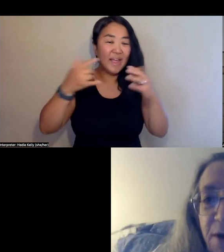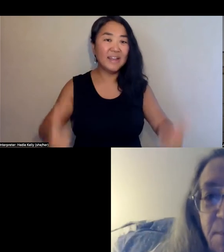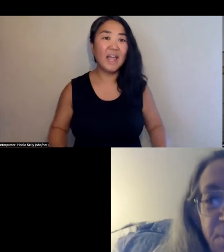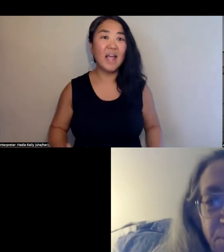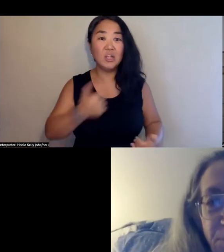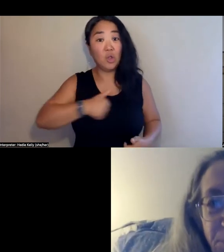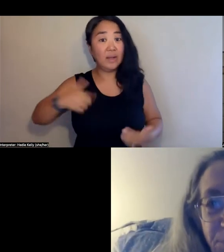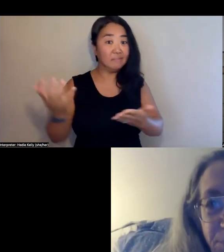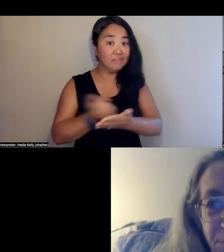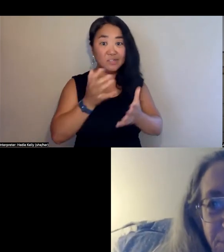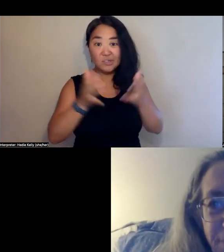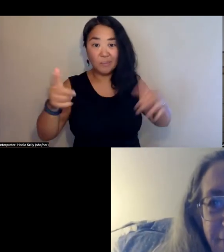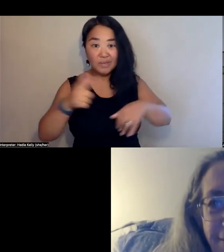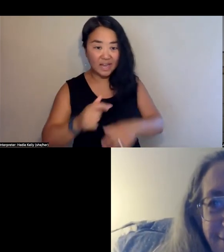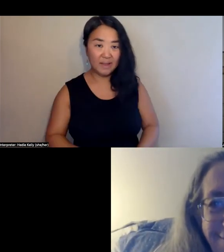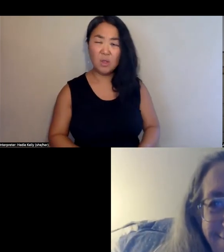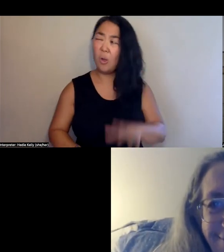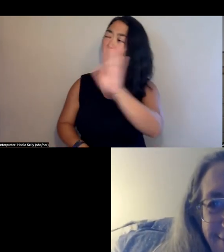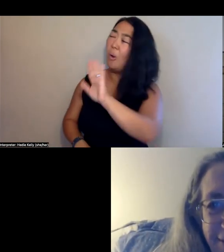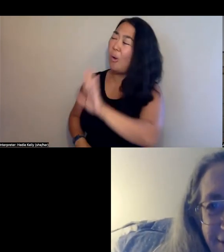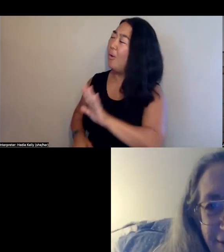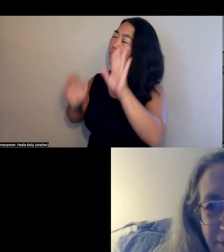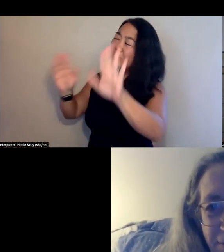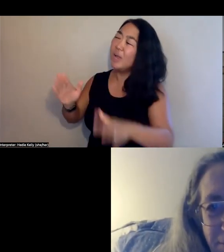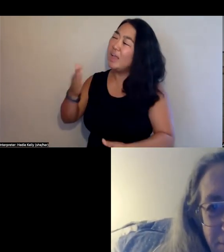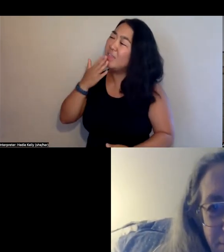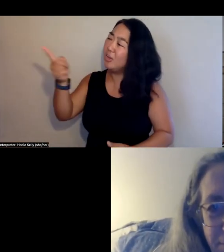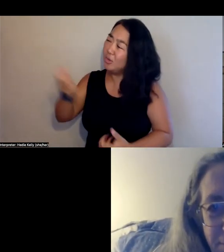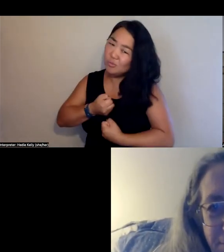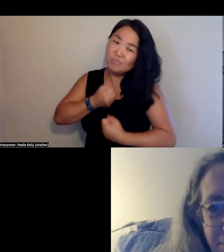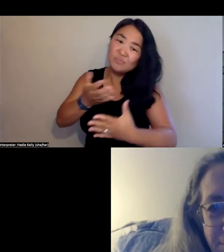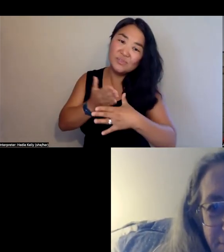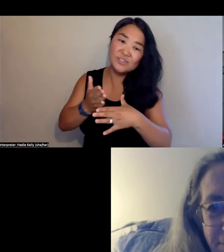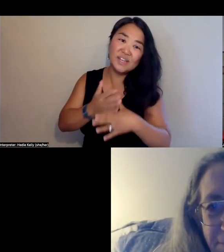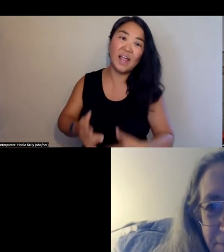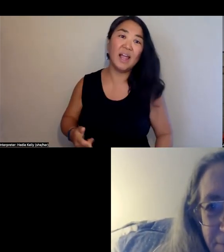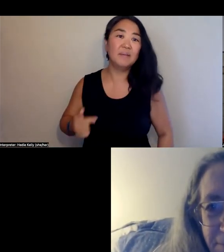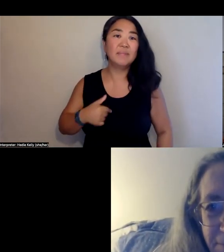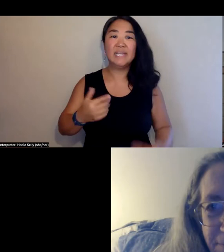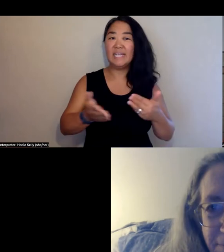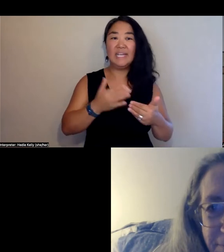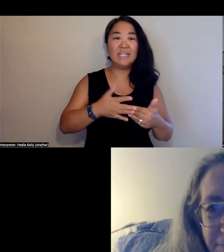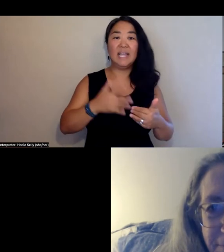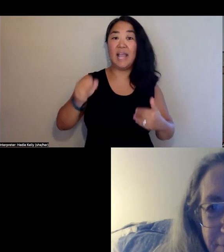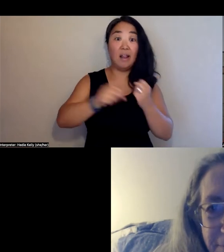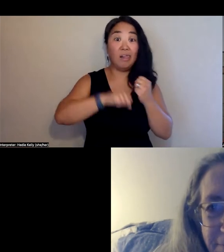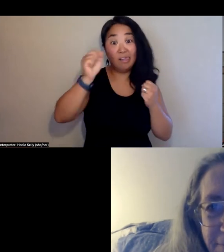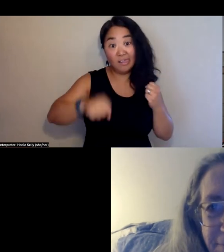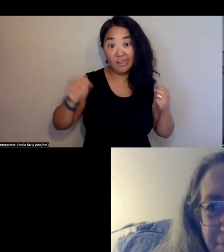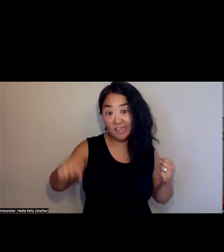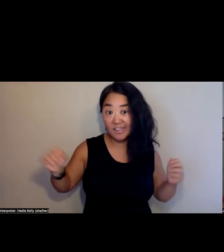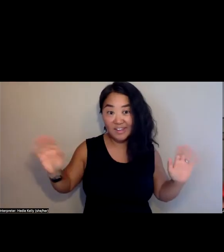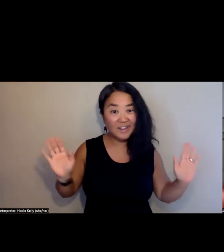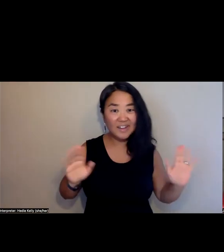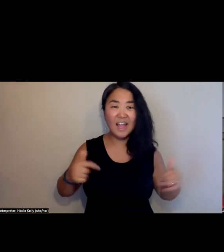much time. No, great. Thank you so much for sharing. I can easily be the one who's rambling on in these cases. And so